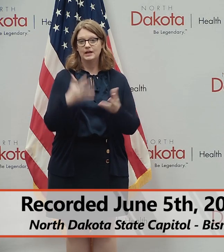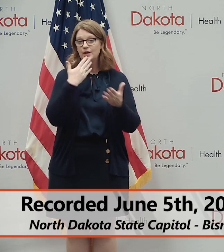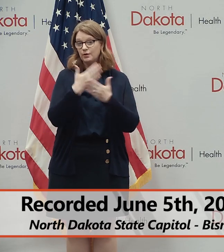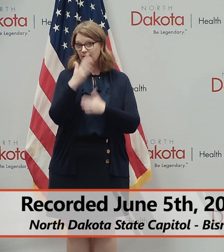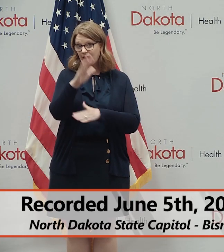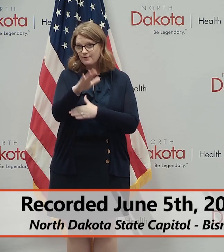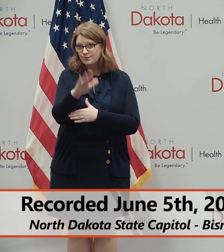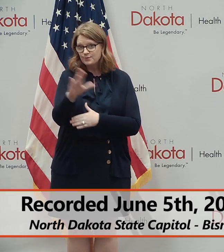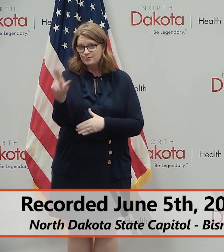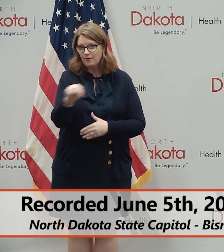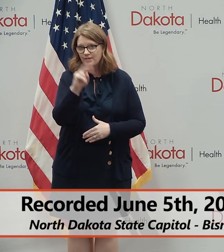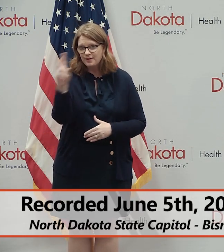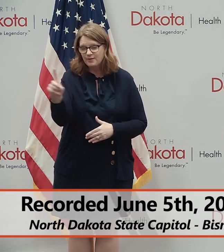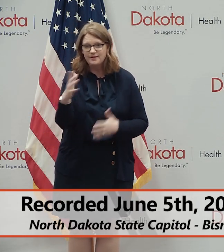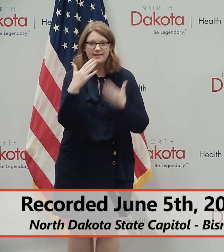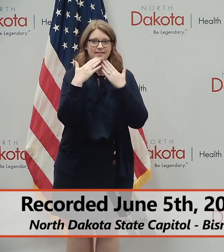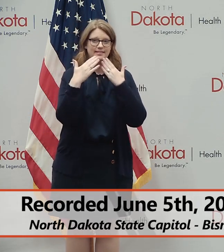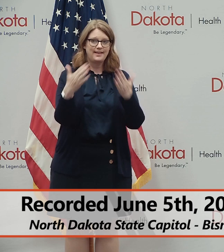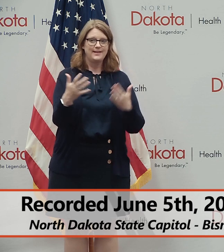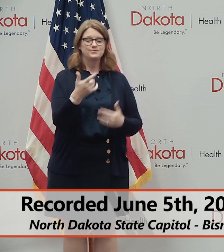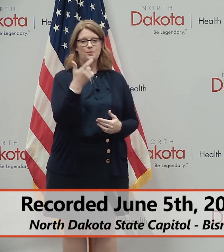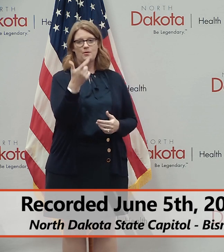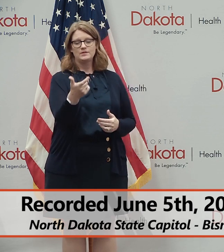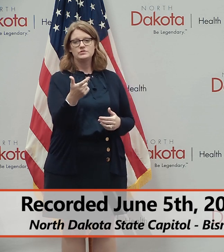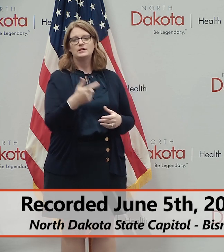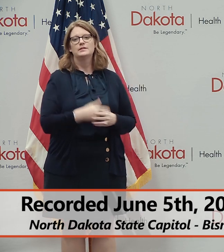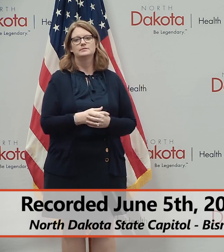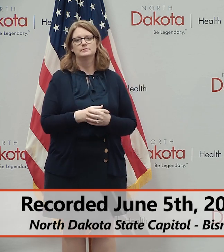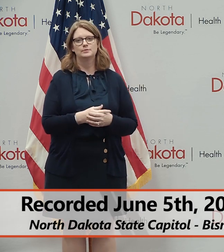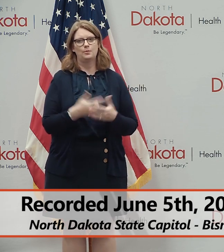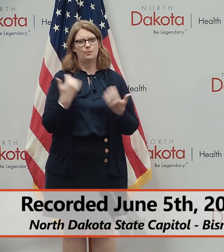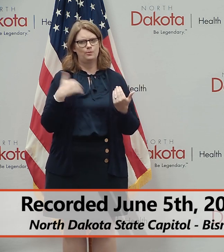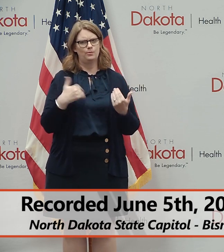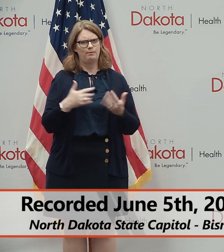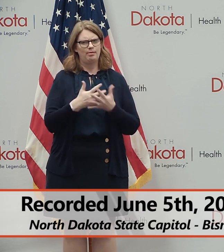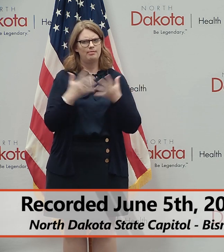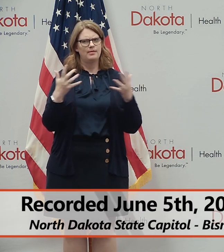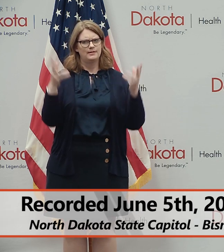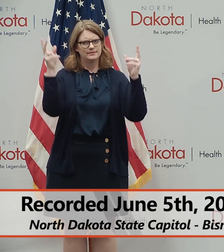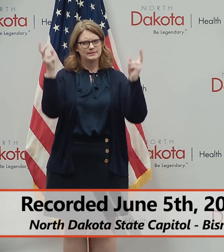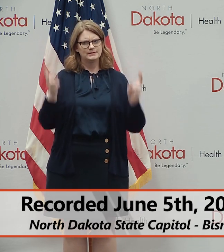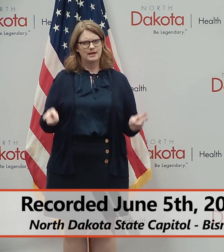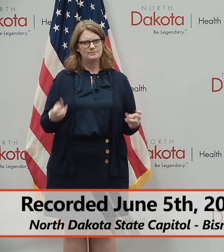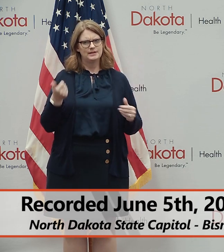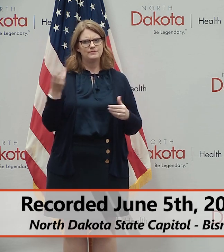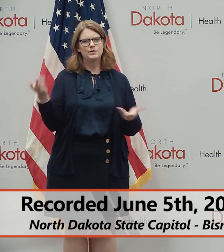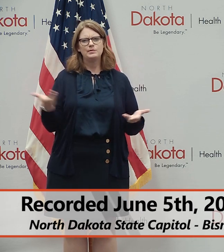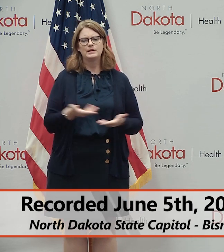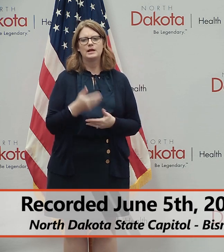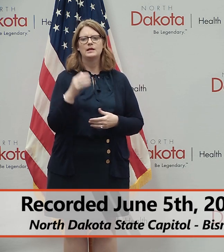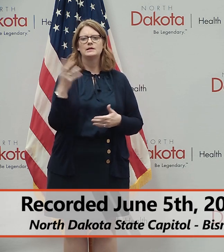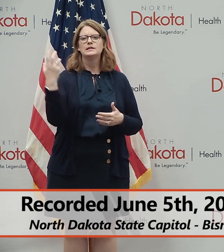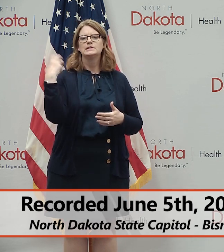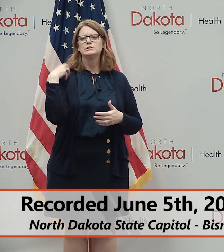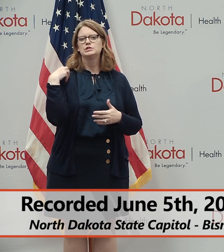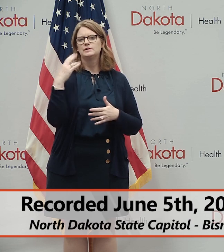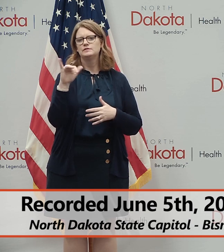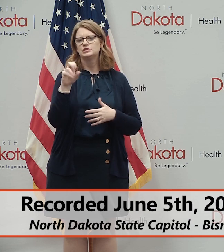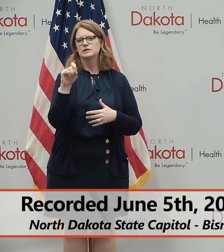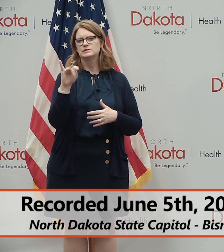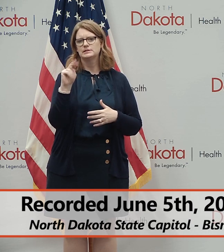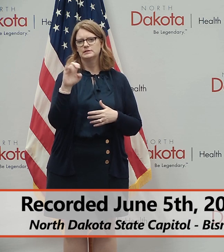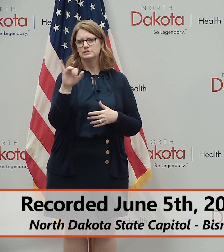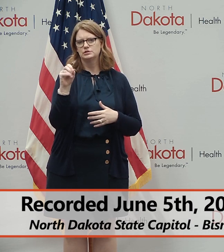Good afternoon, North Dakota. Thanks for tuning in. We got a lot of topics today, and we have a couple of guests today. Chief Justice John Jensen will be